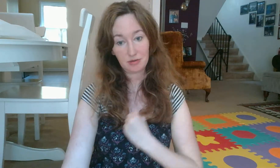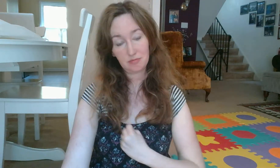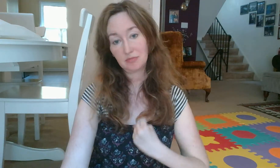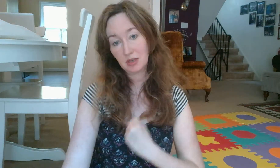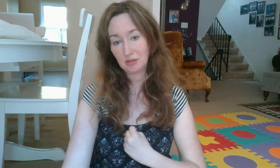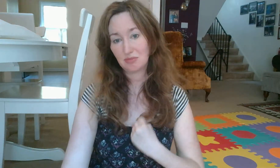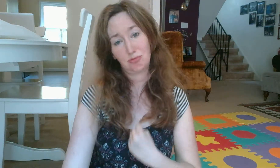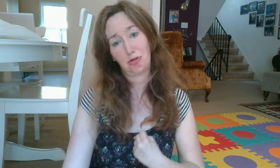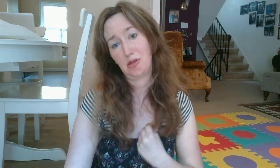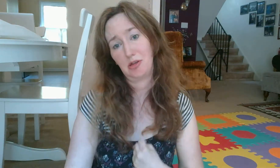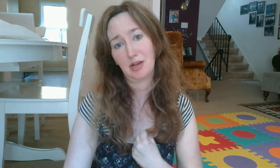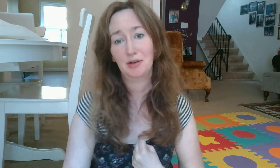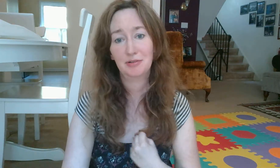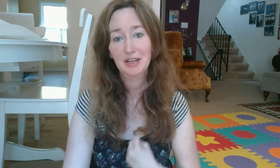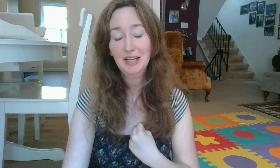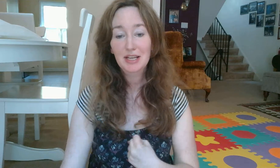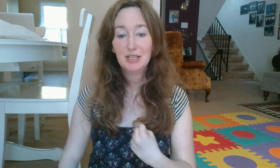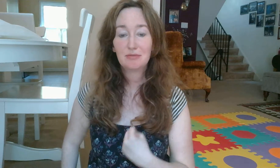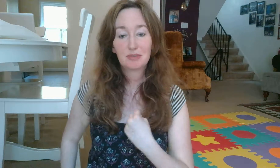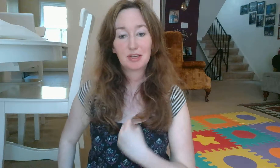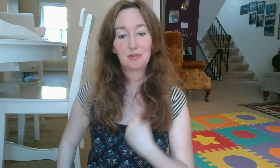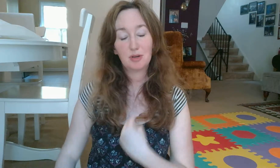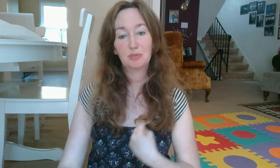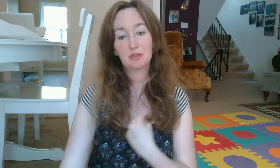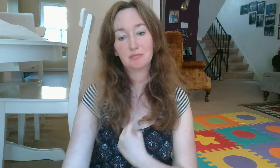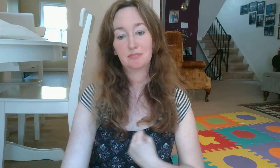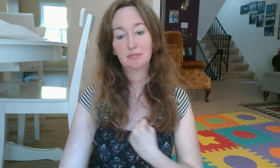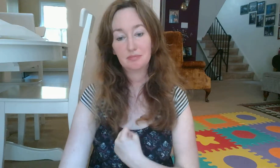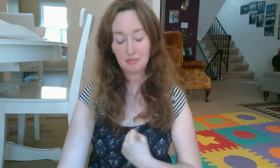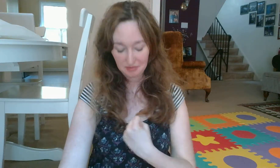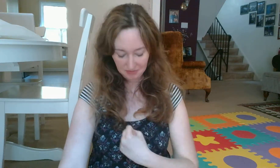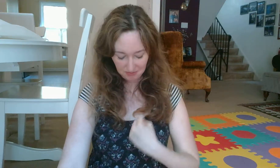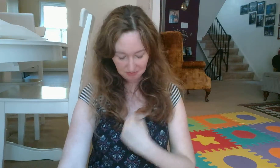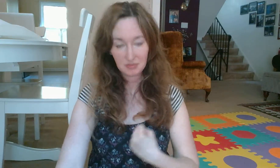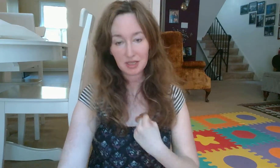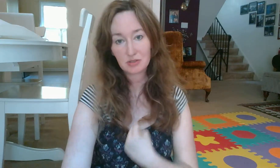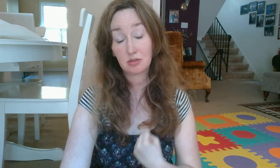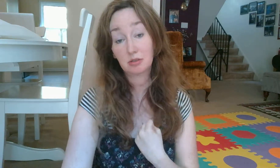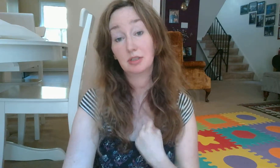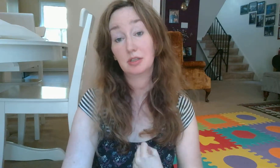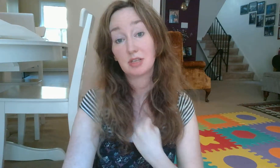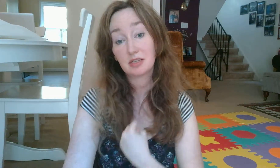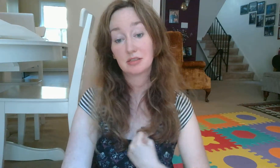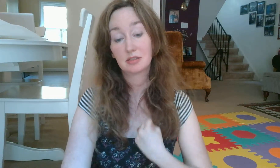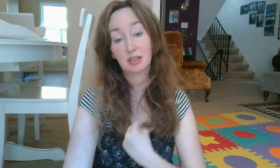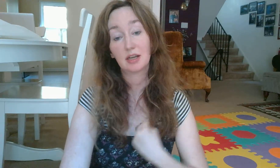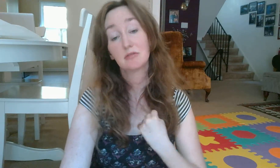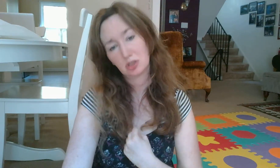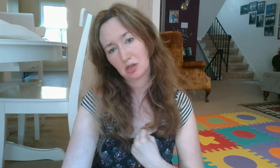of, sorry, you kind of rub your, make a circle at your chest like that,